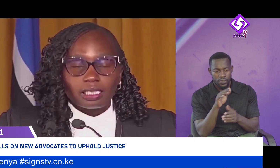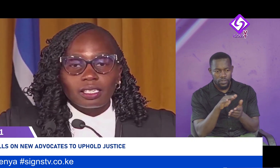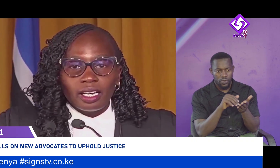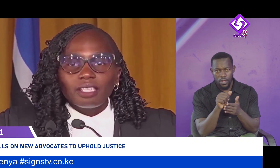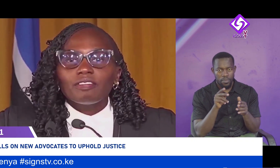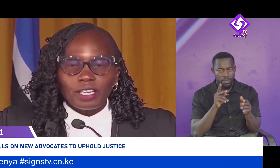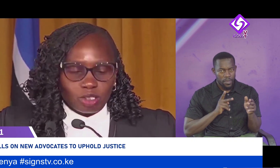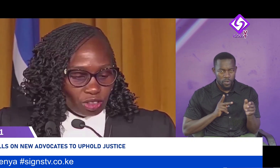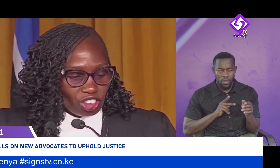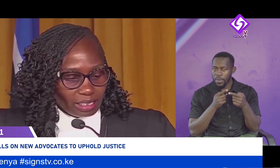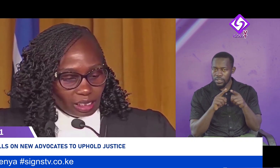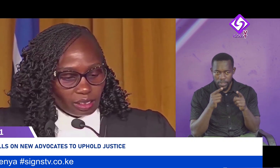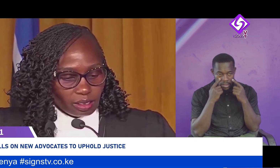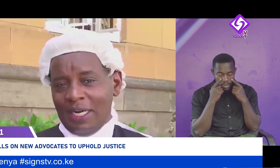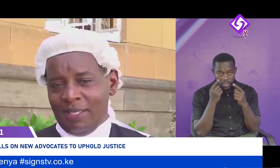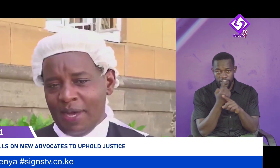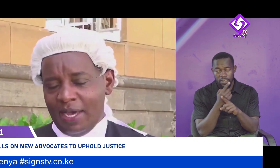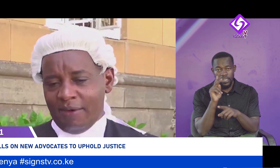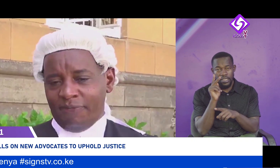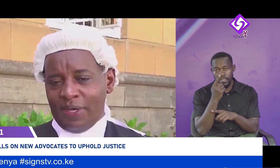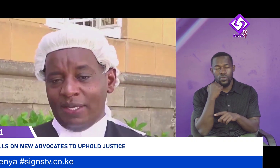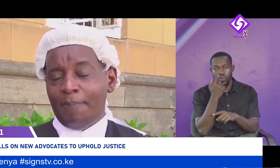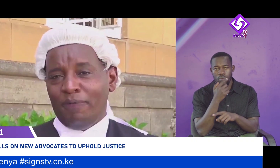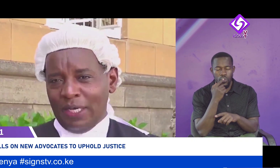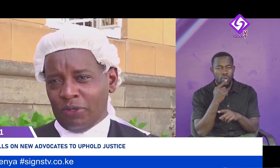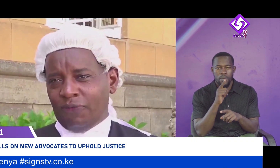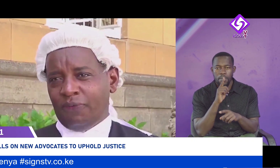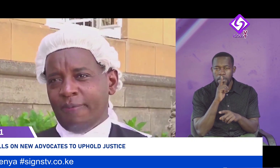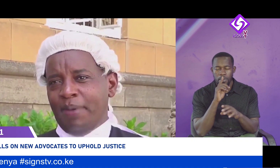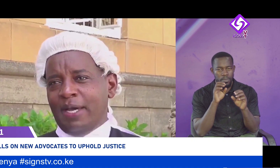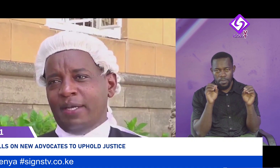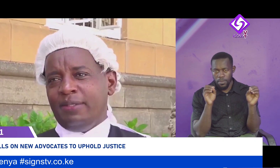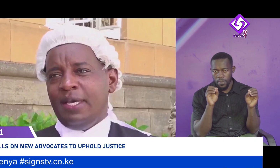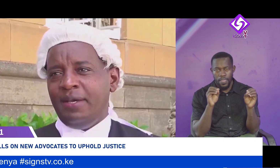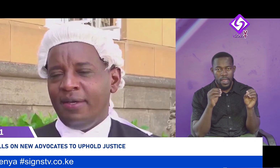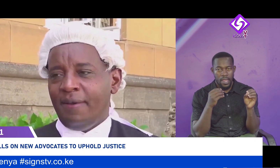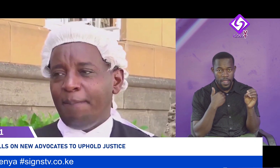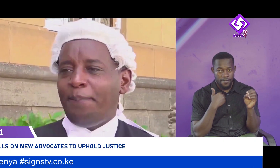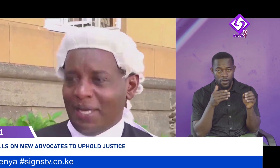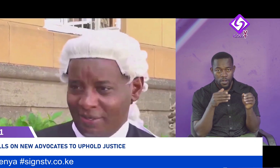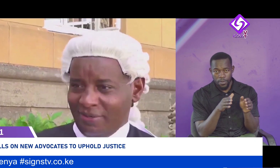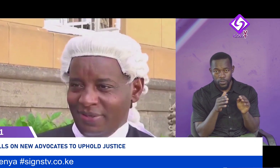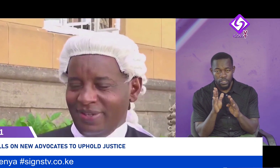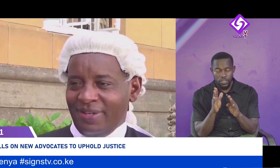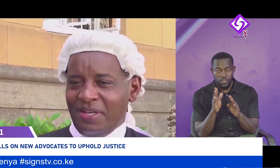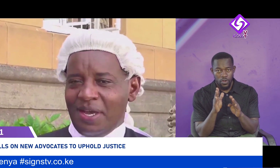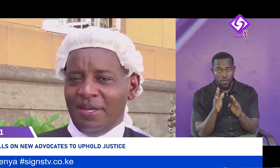silent in the face of injustice. Journalism, I've had the privilege of bearing the pen. And